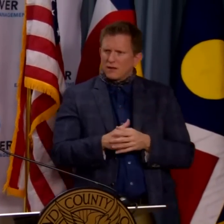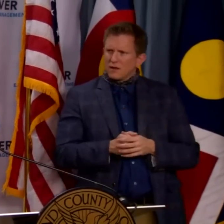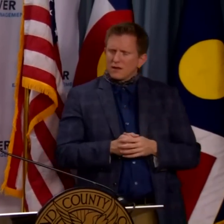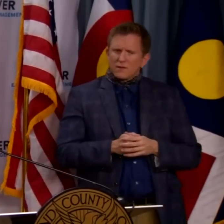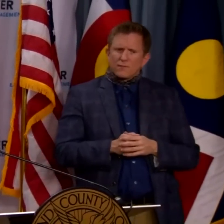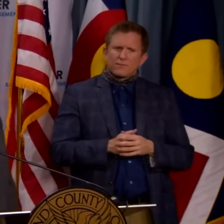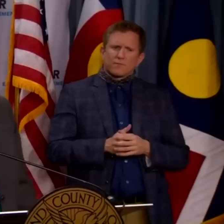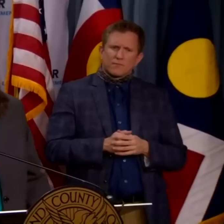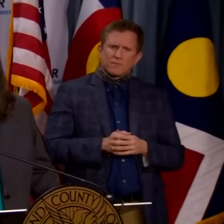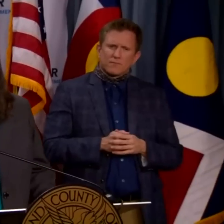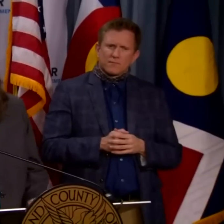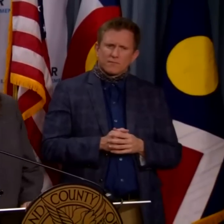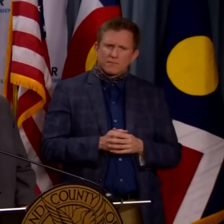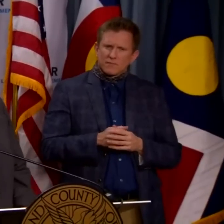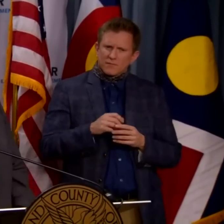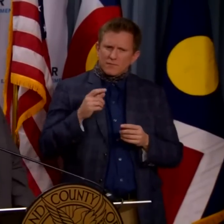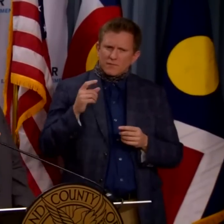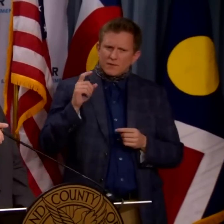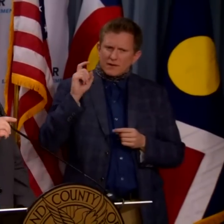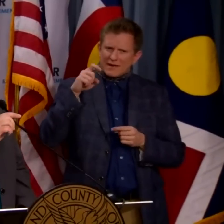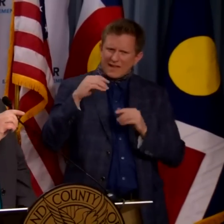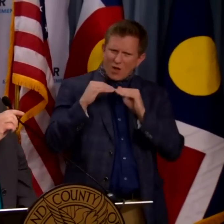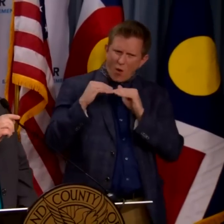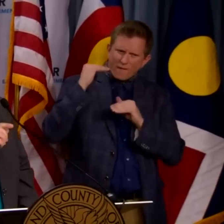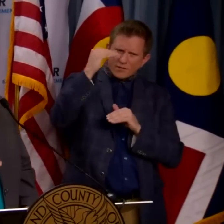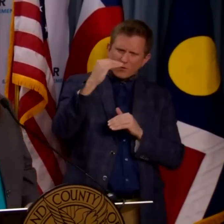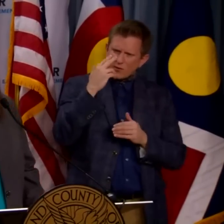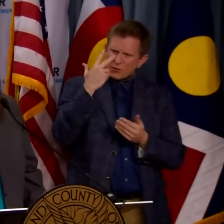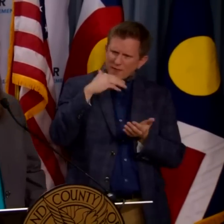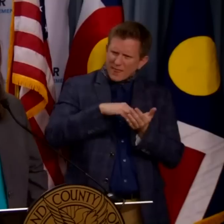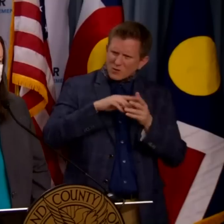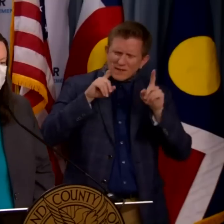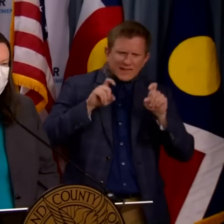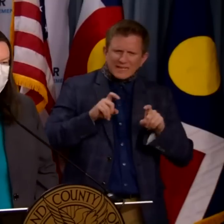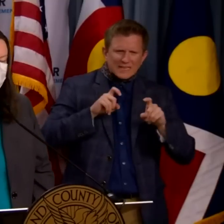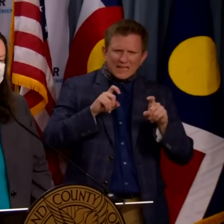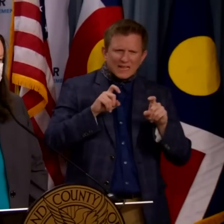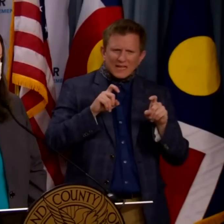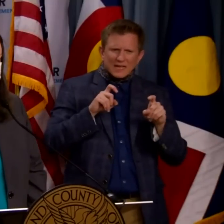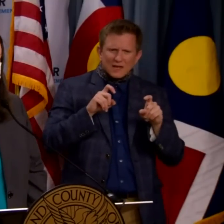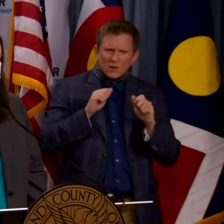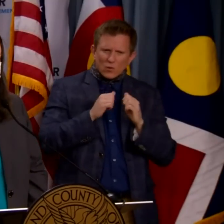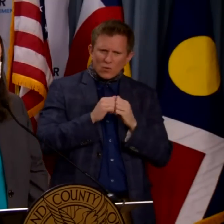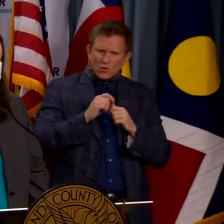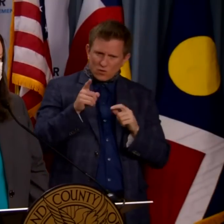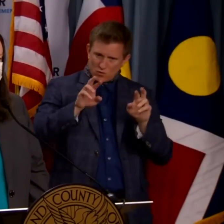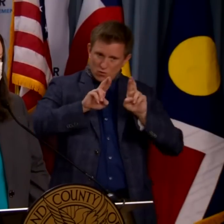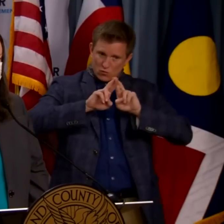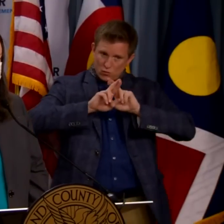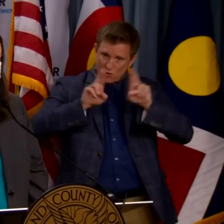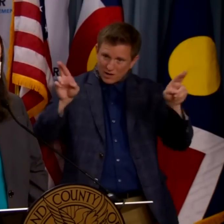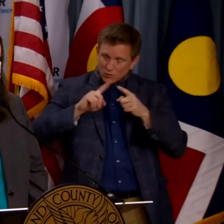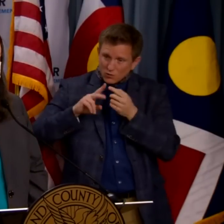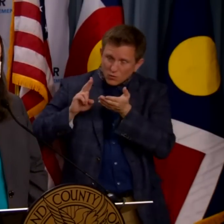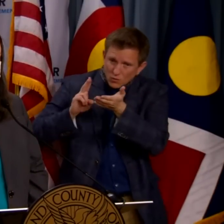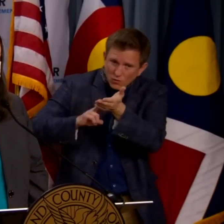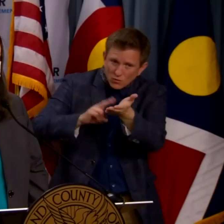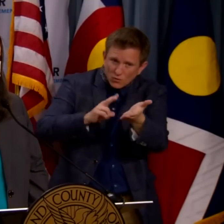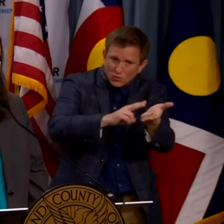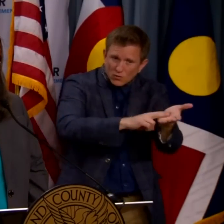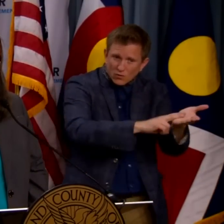Ray Solomon, KUNC. Regarding those protective action rooms for people experiencing homelessness, you said that you've secured